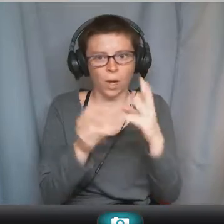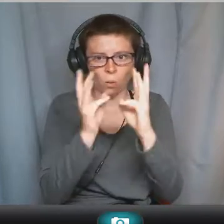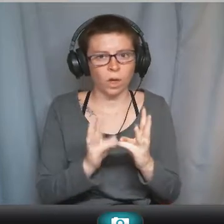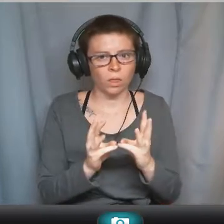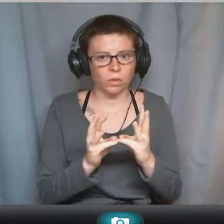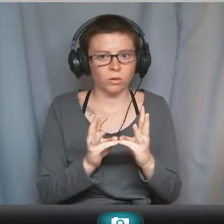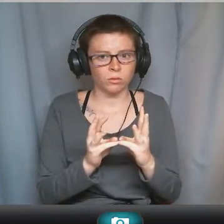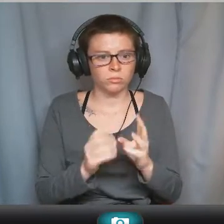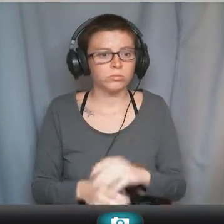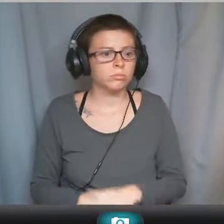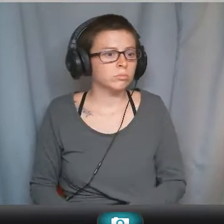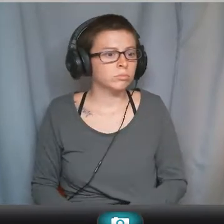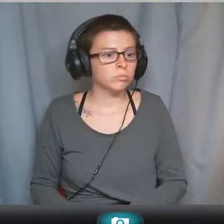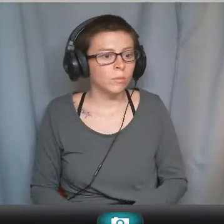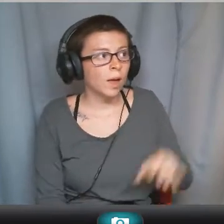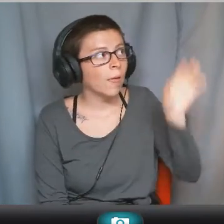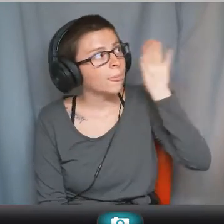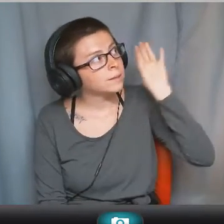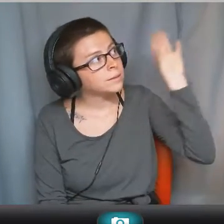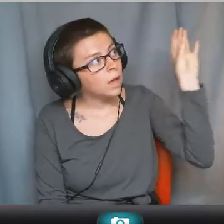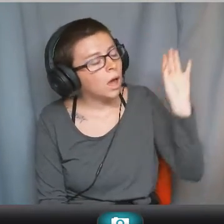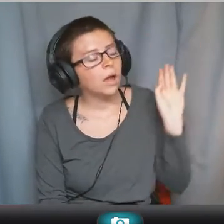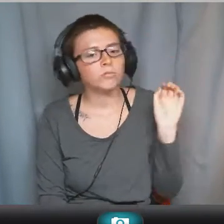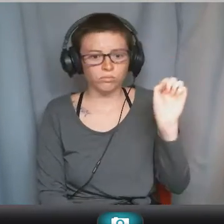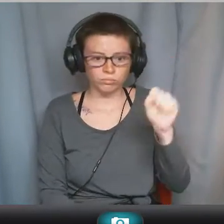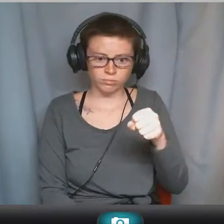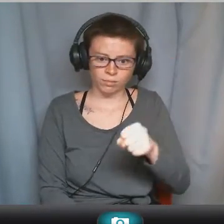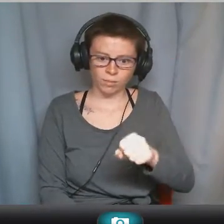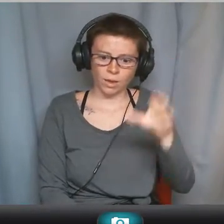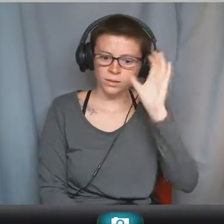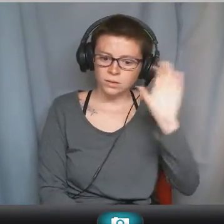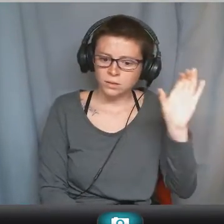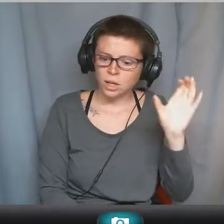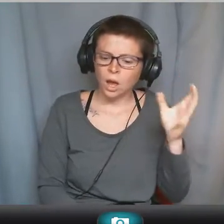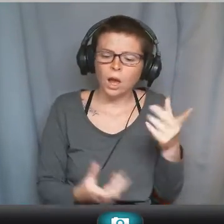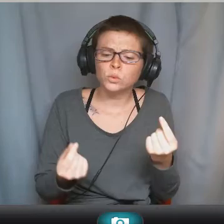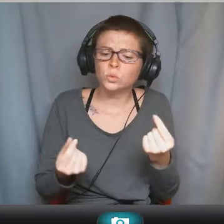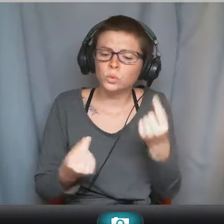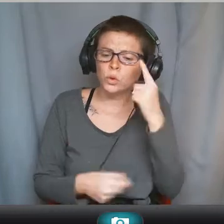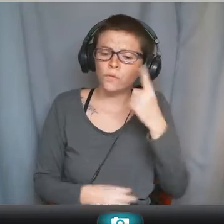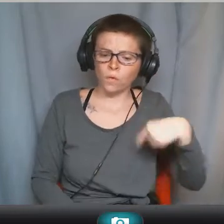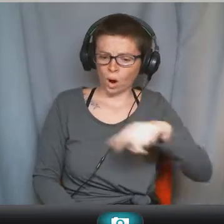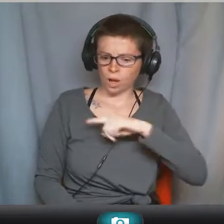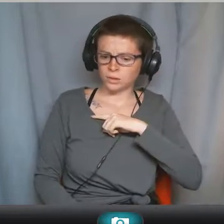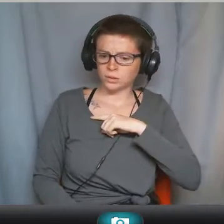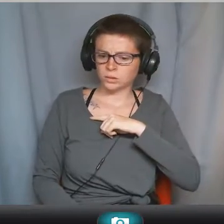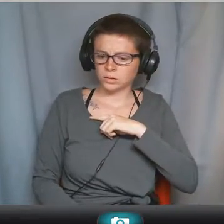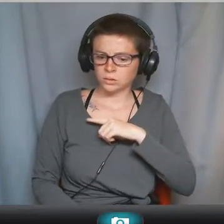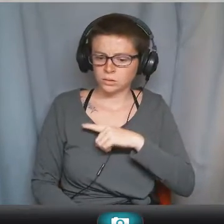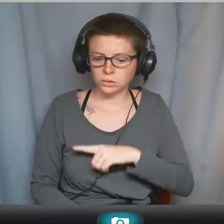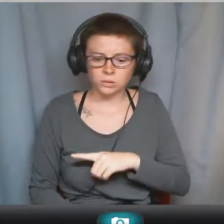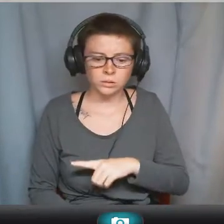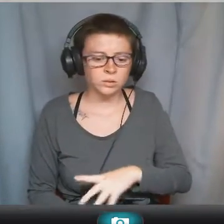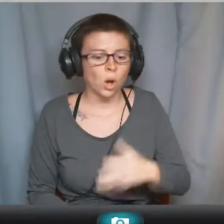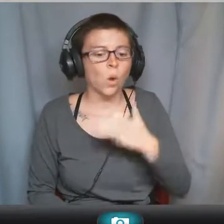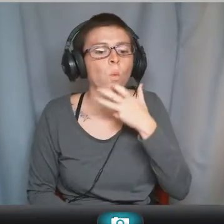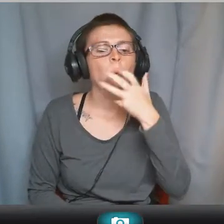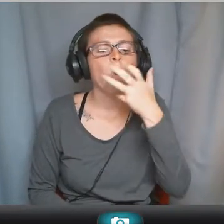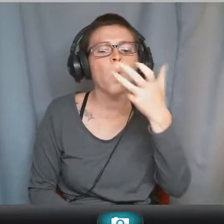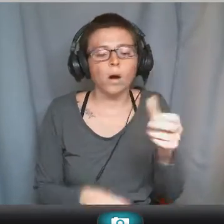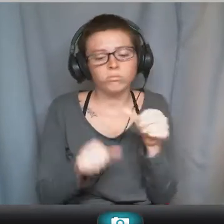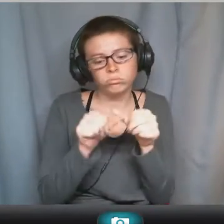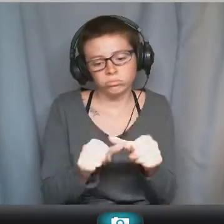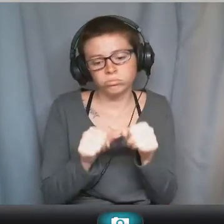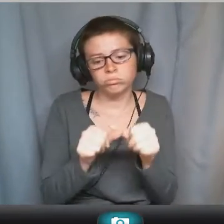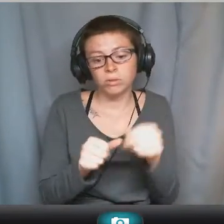Keeps us warm. Keeps us warm all year long. What would happen if we didn't have the sun? It'll be cold.